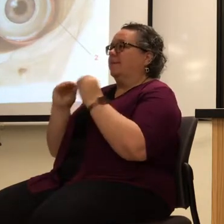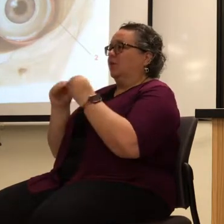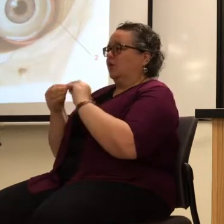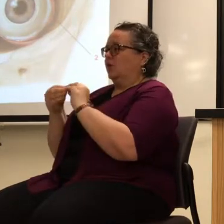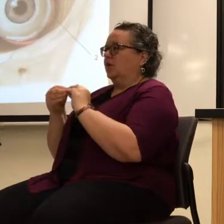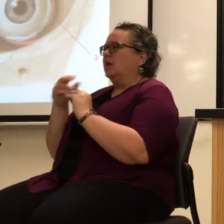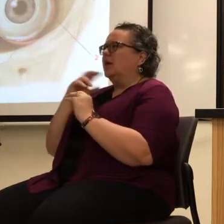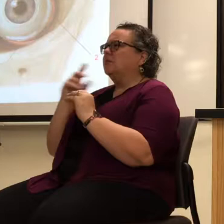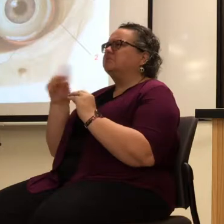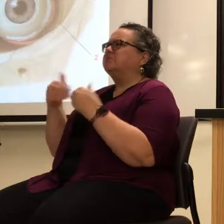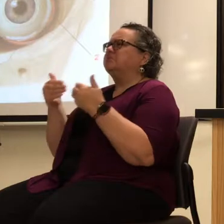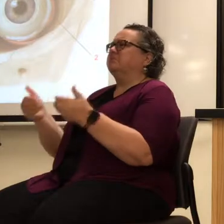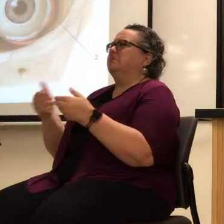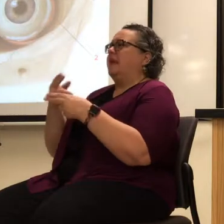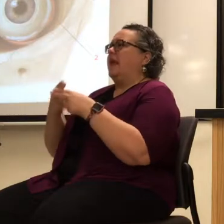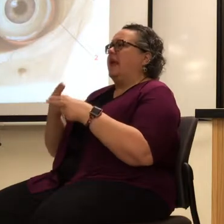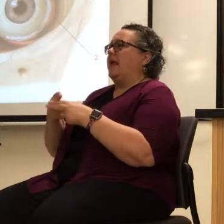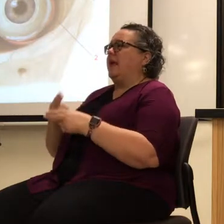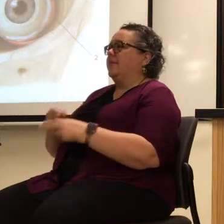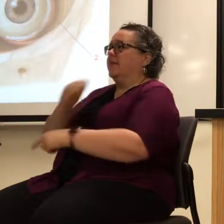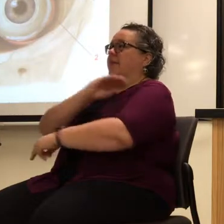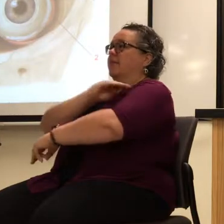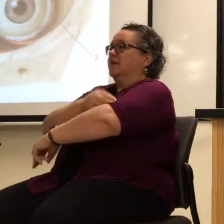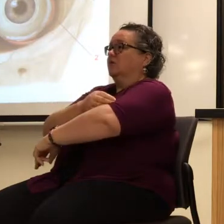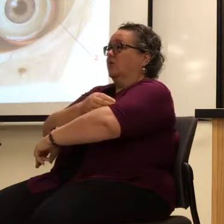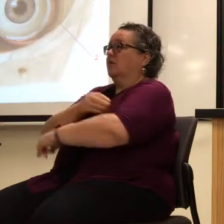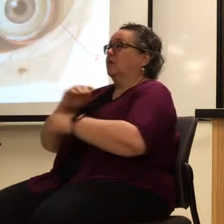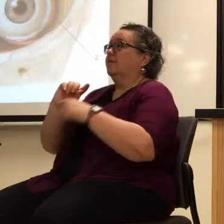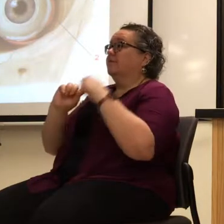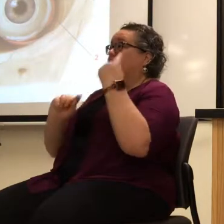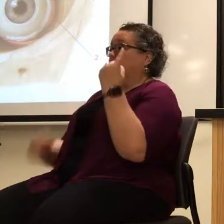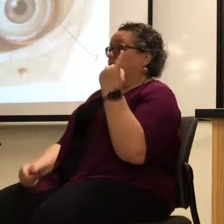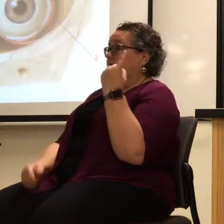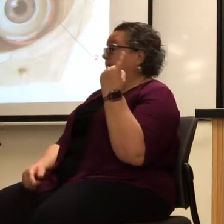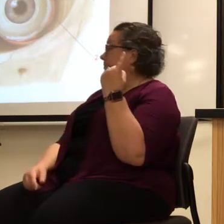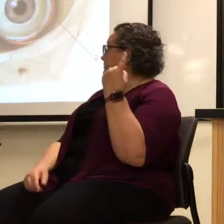name the muscles. Number one,